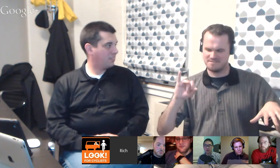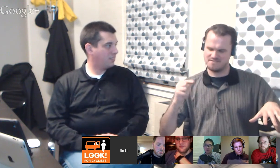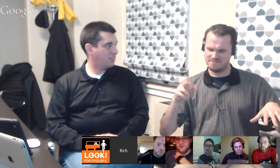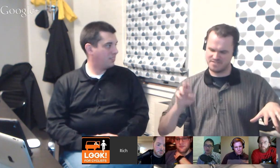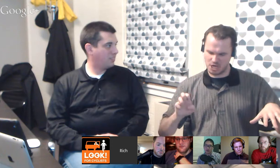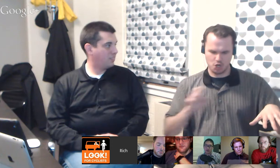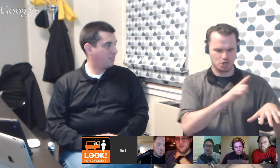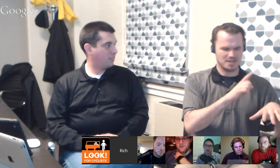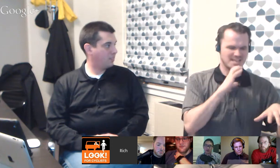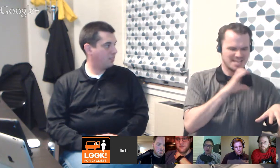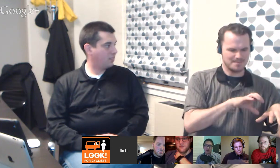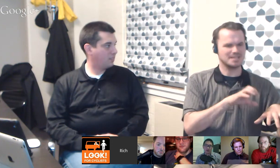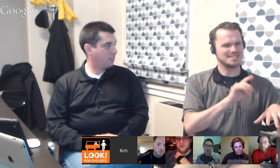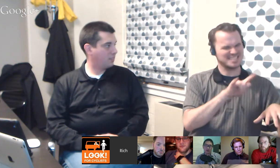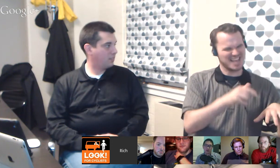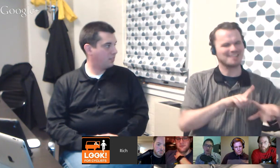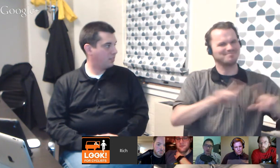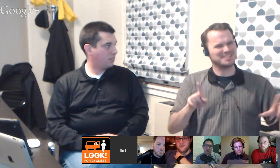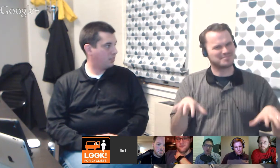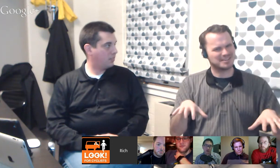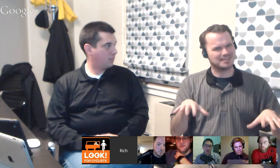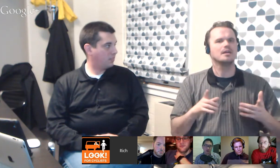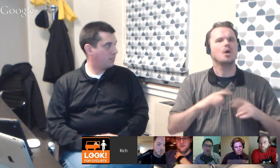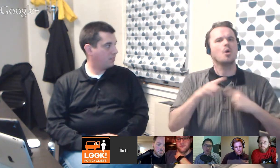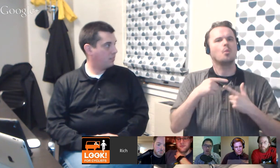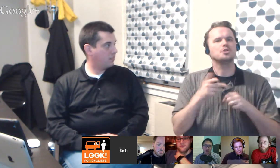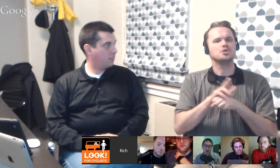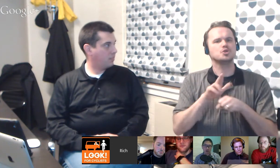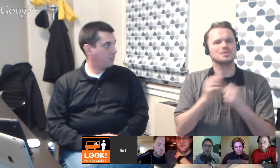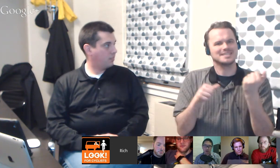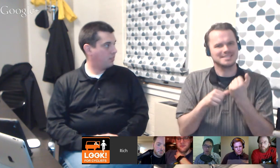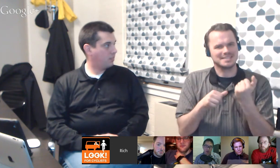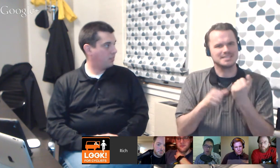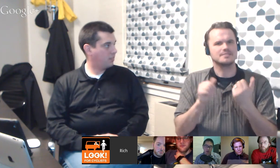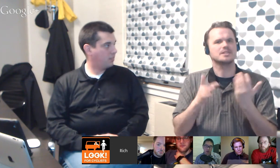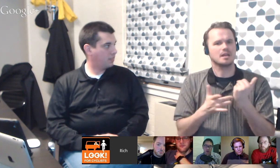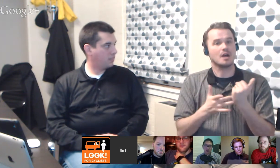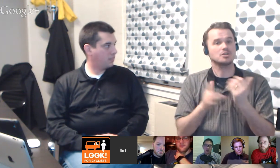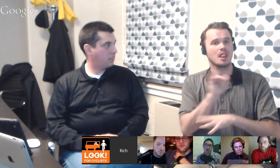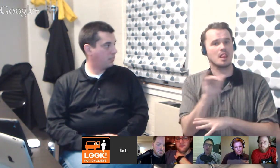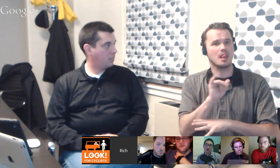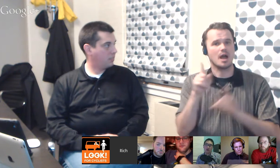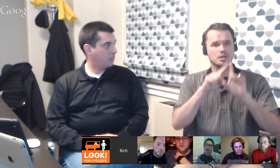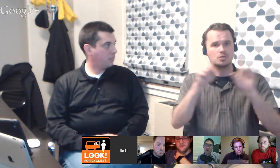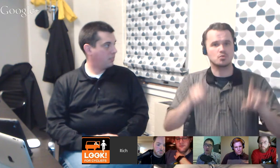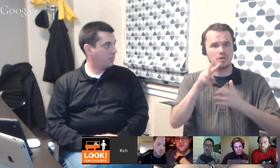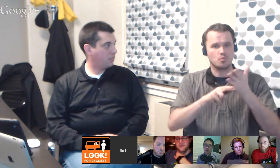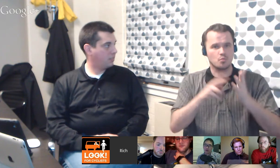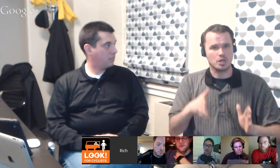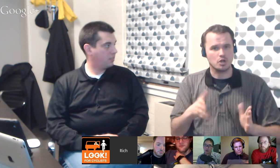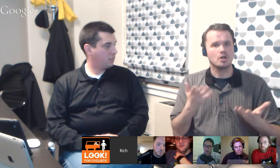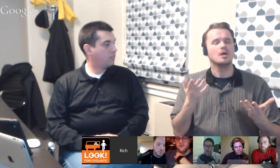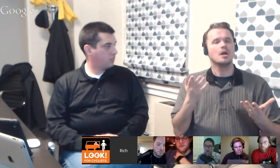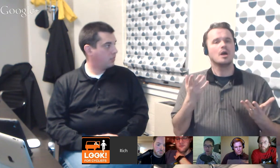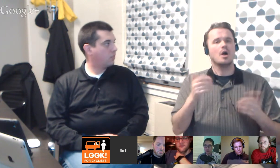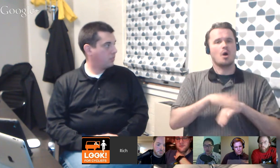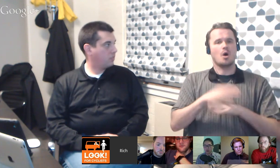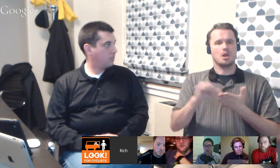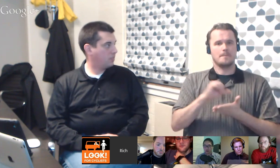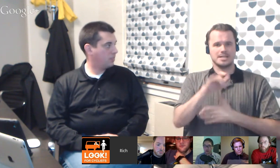But even when you're using assistive technology like a screen reader on a page